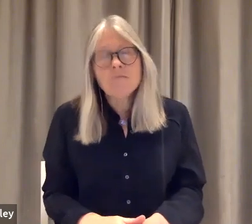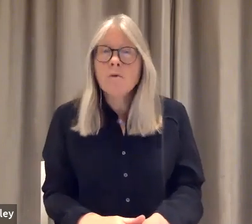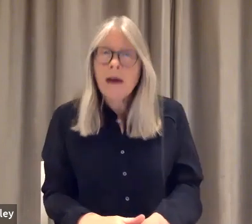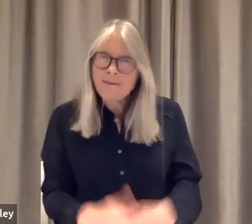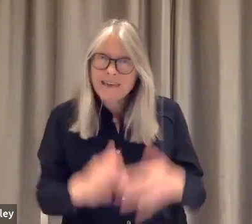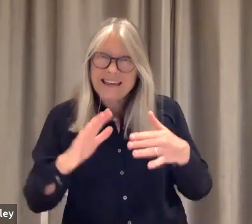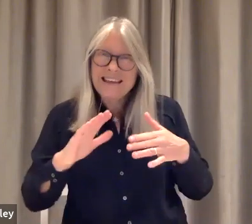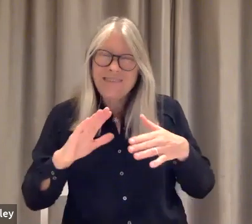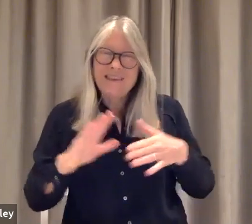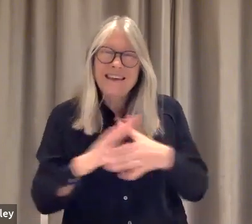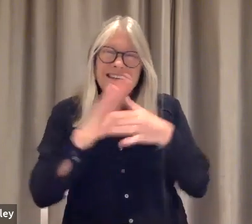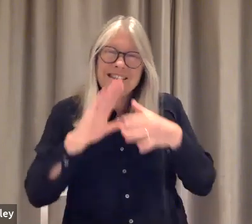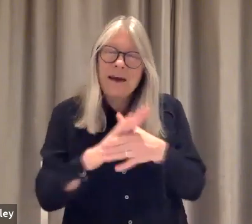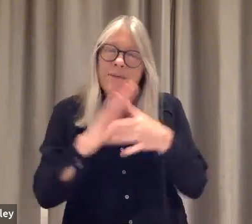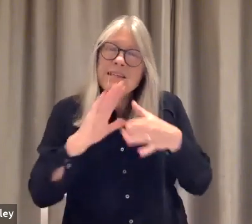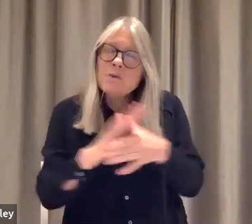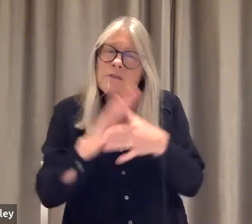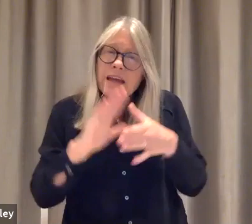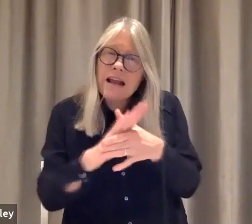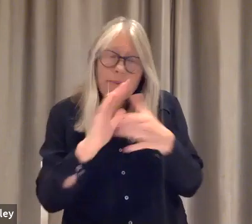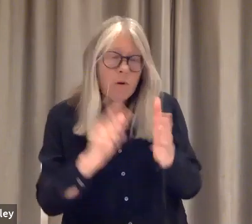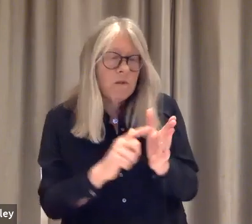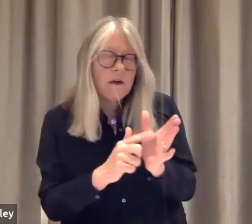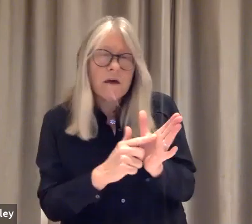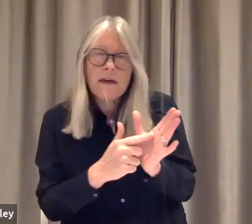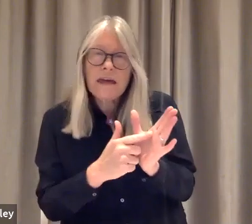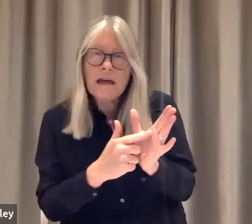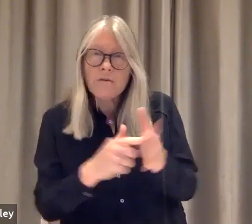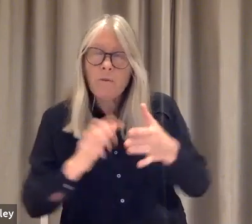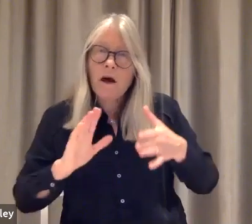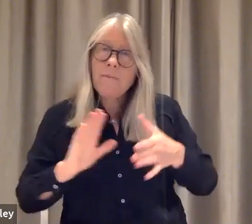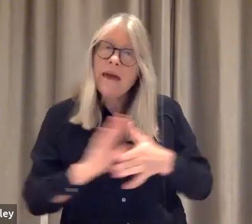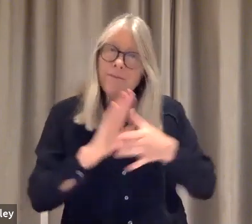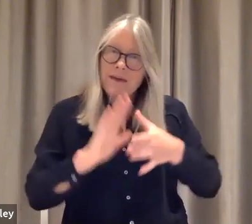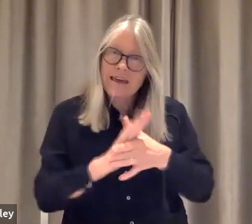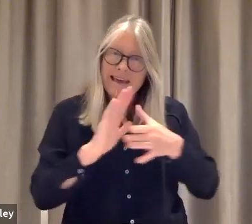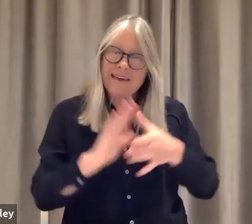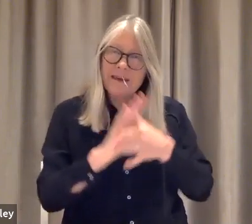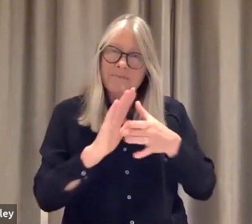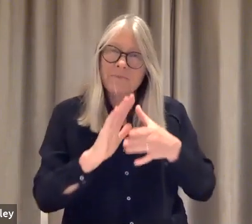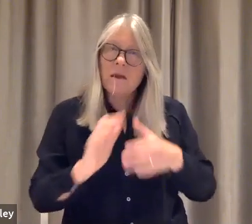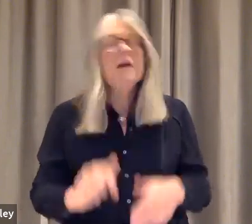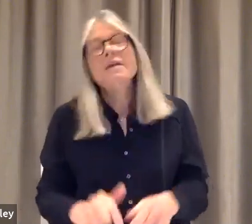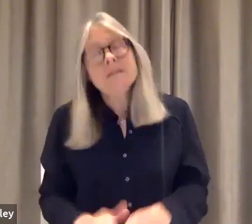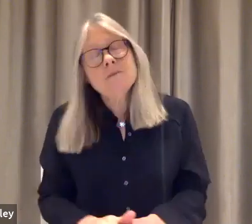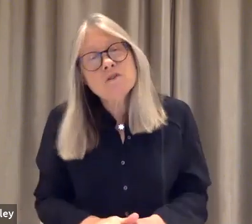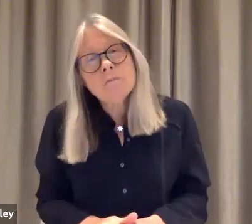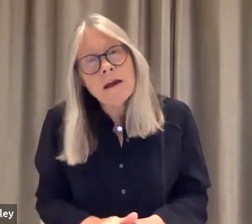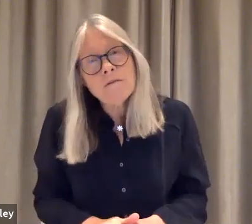for happy. So happy is sort of like a clap on the heel of your palm, happy. Some children might have